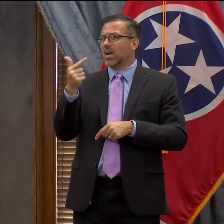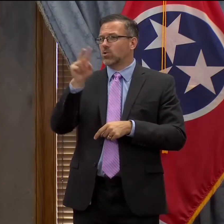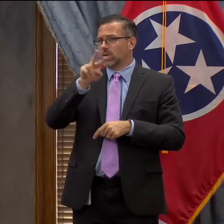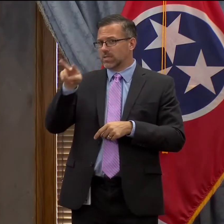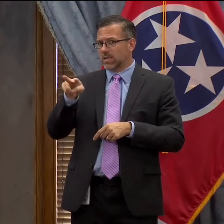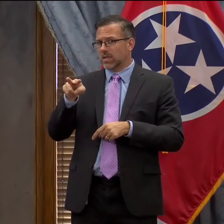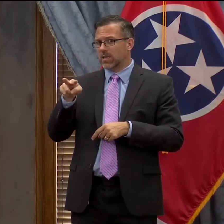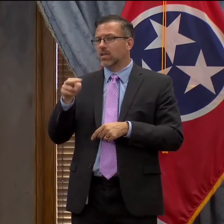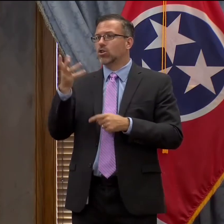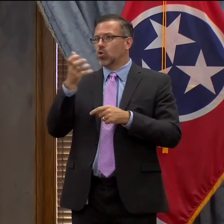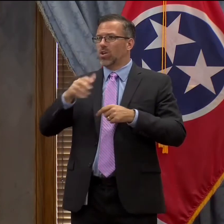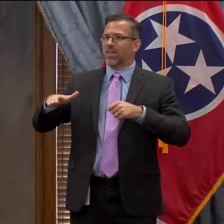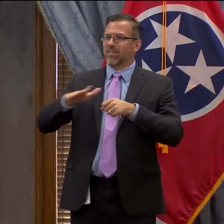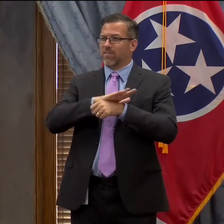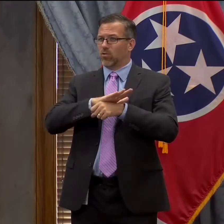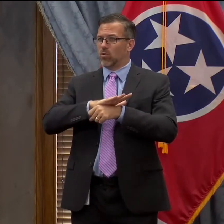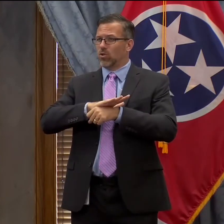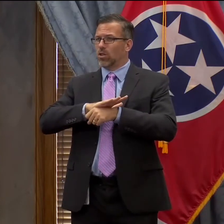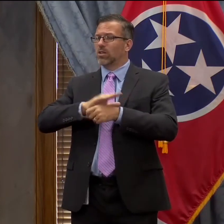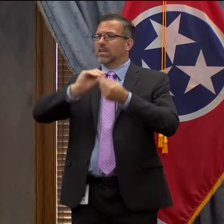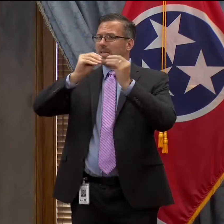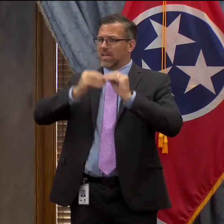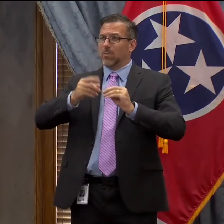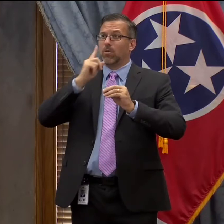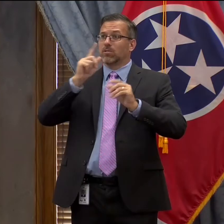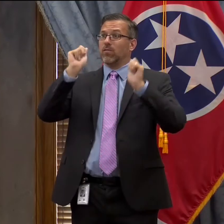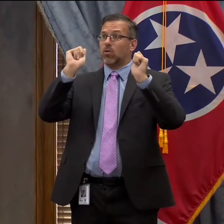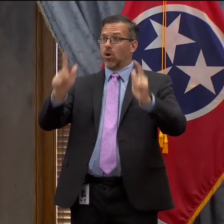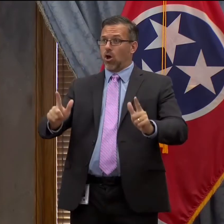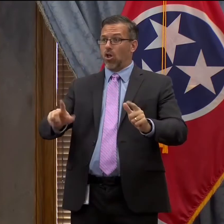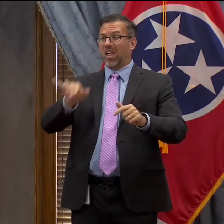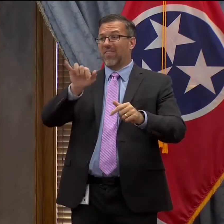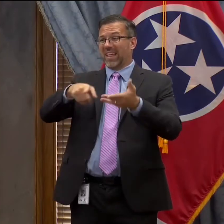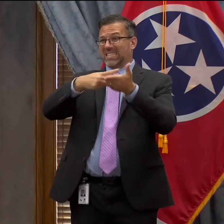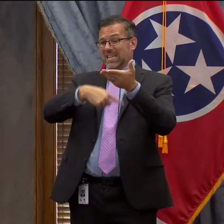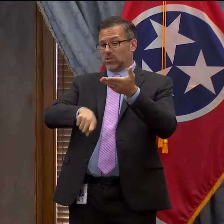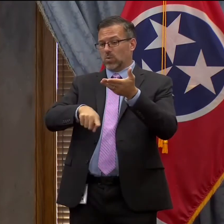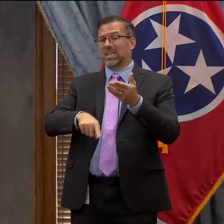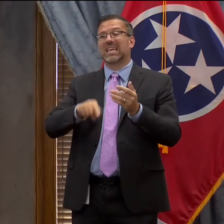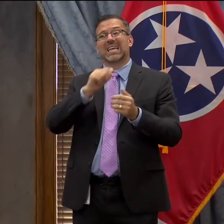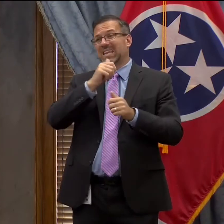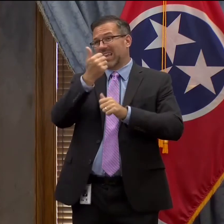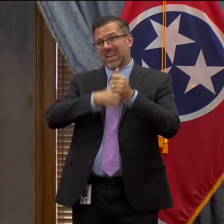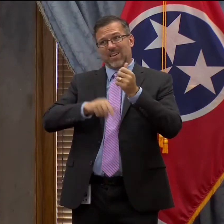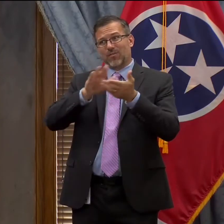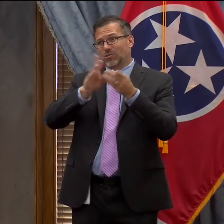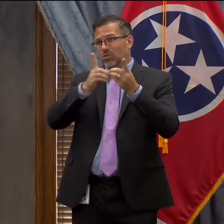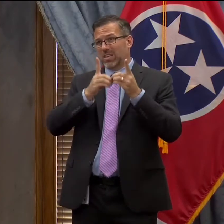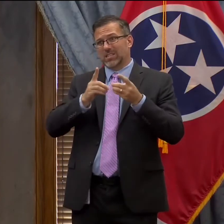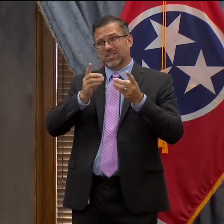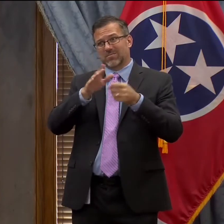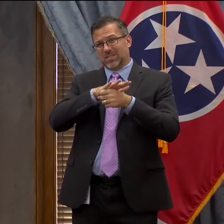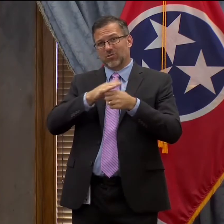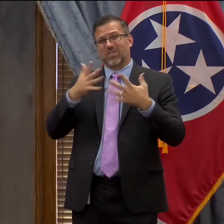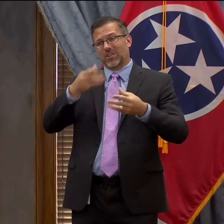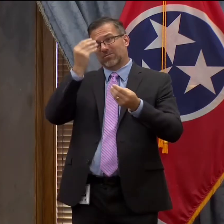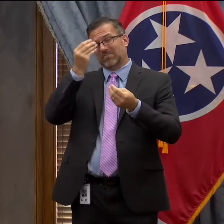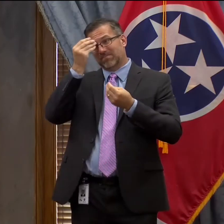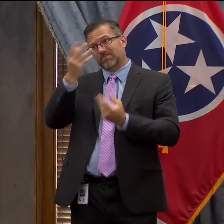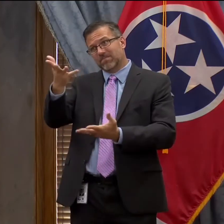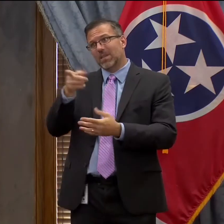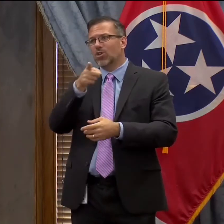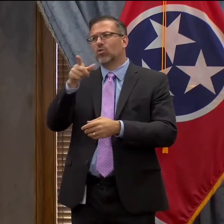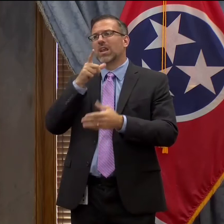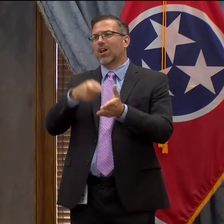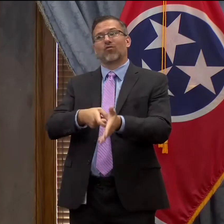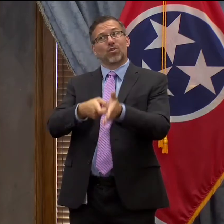expecting full reporting from all the school districts. That's next week, and we see that not every school district is reporting. You're not requiring them to report